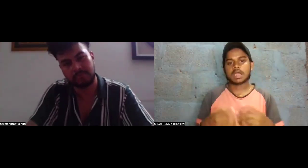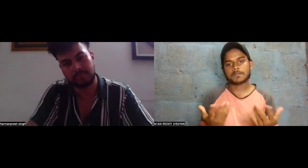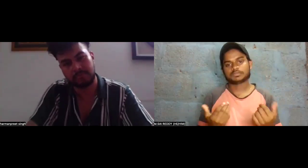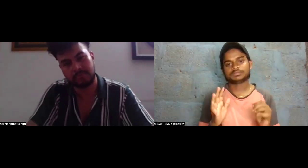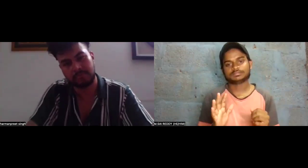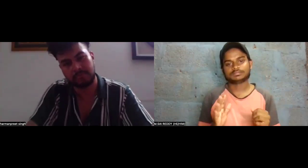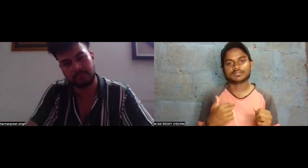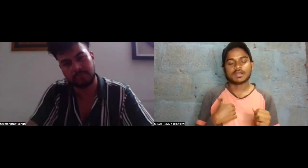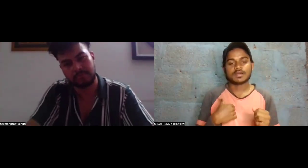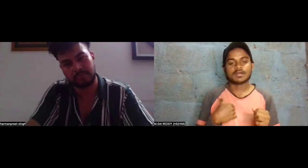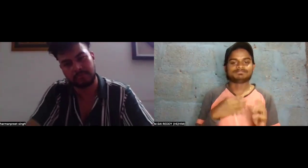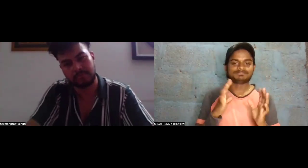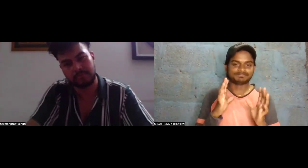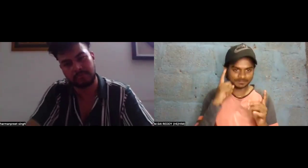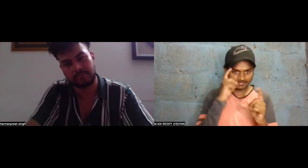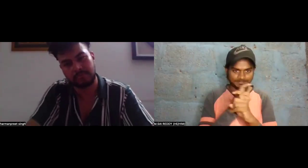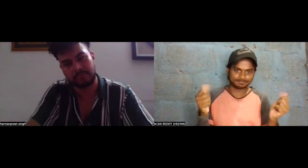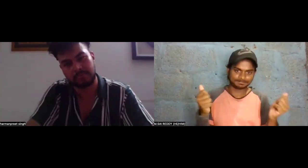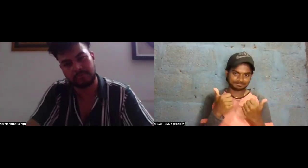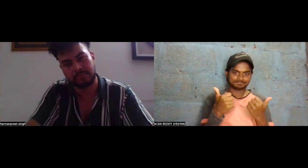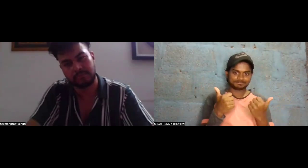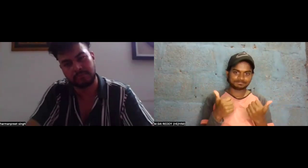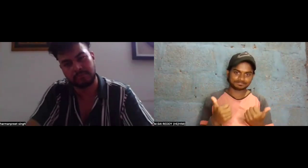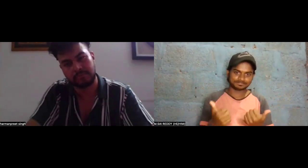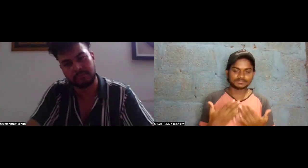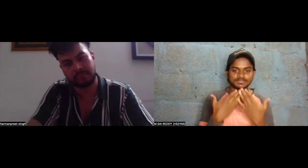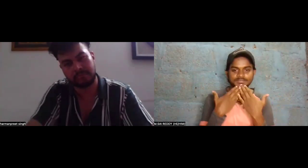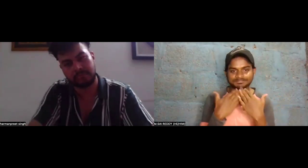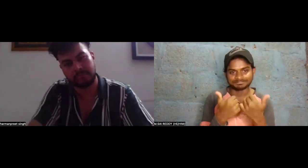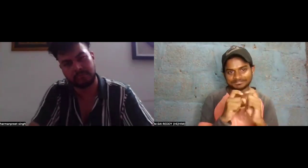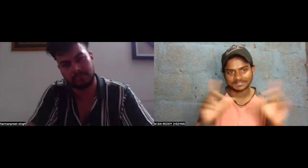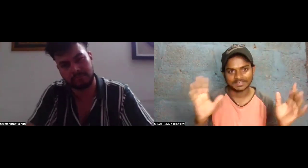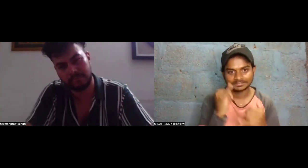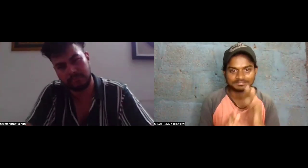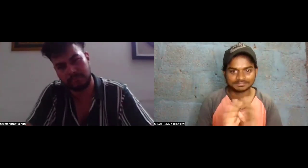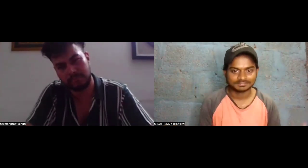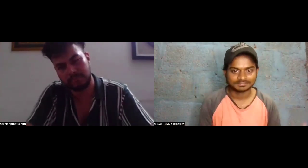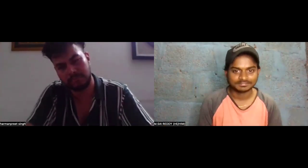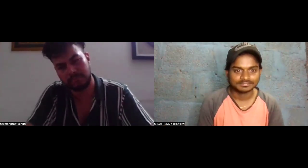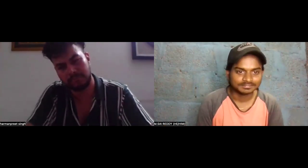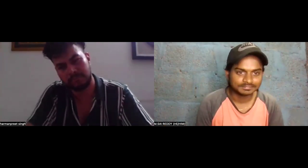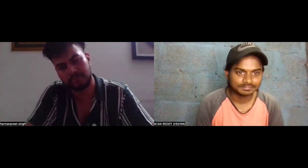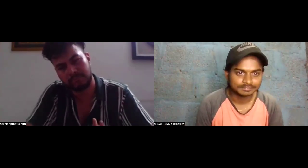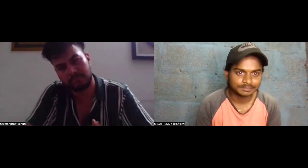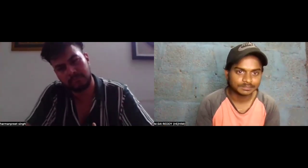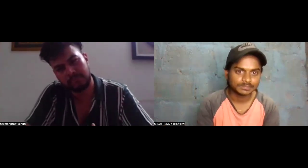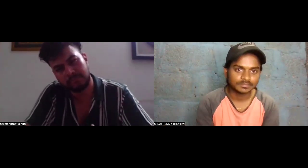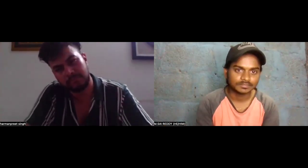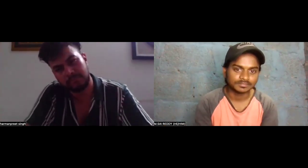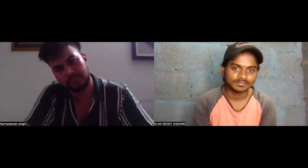any idea, if there are any aspirations, if any synergies, we can definitely work